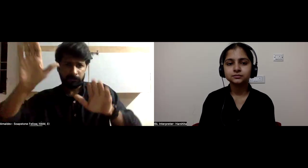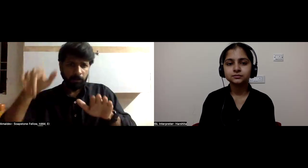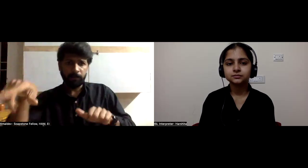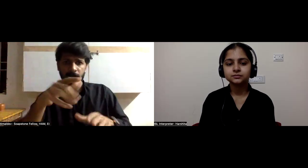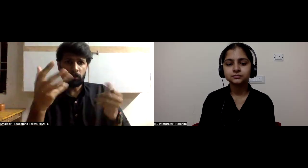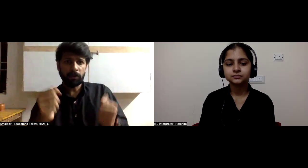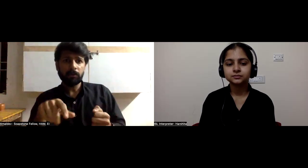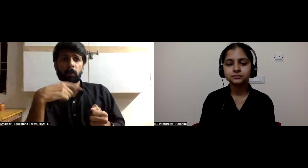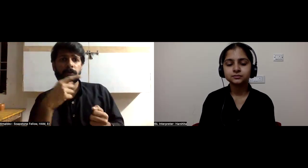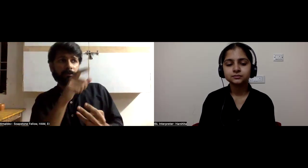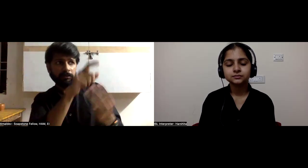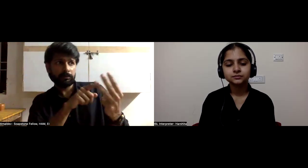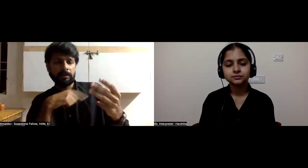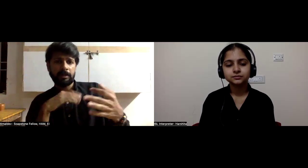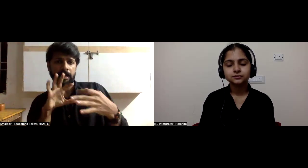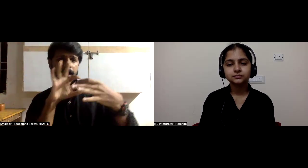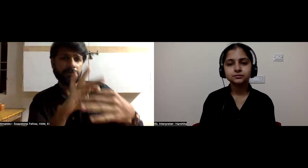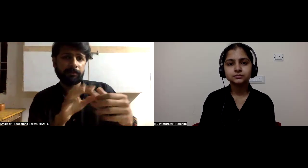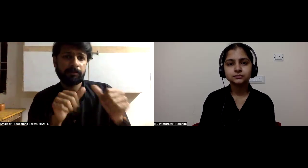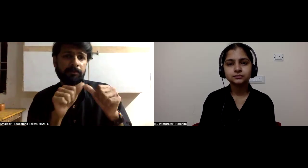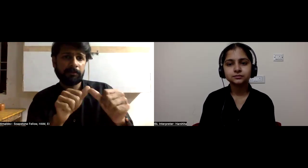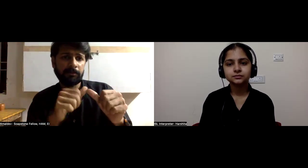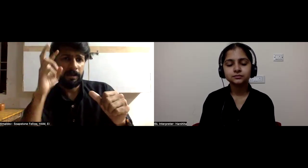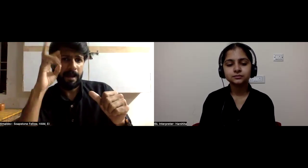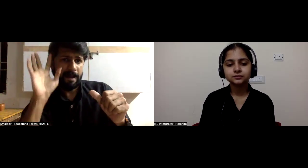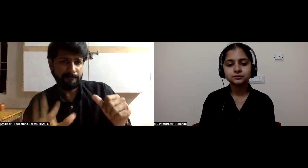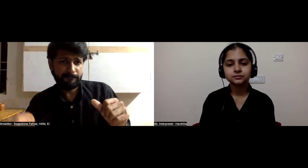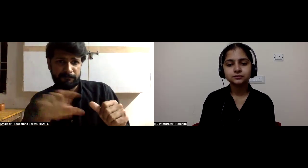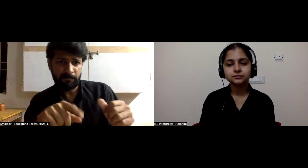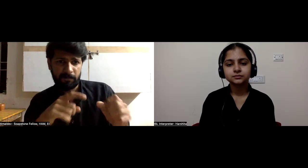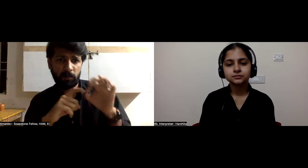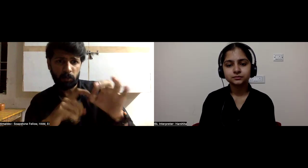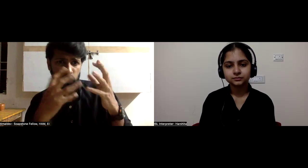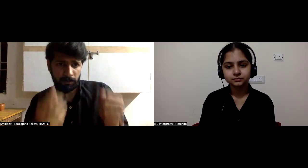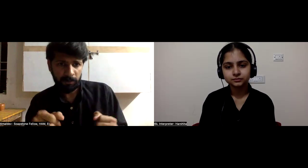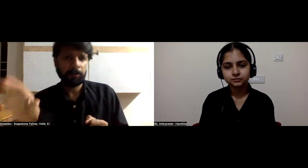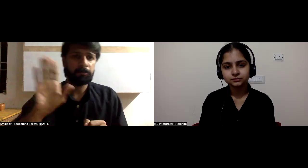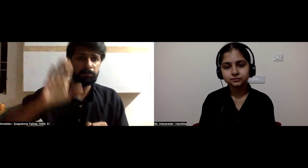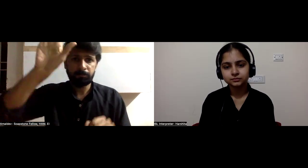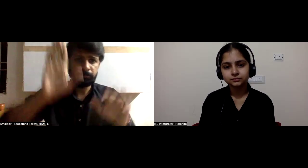the questions. And if we have any questions from the participants,